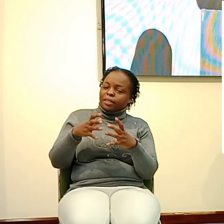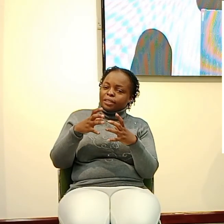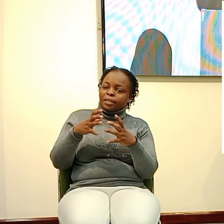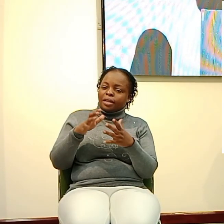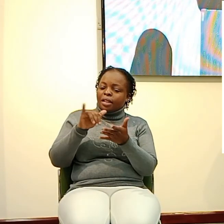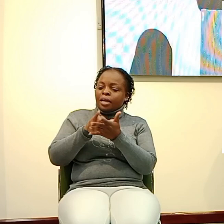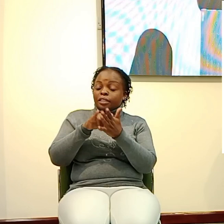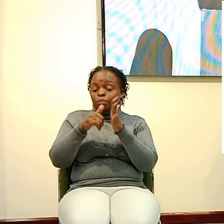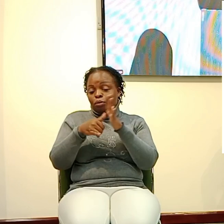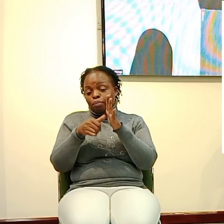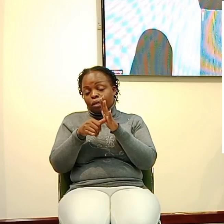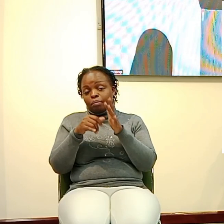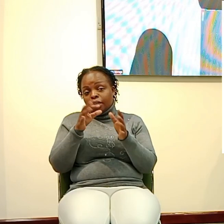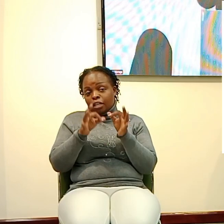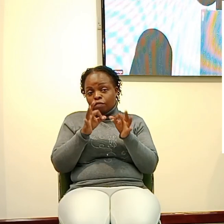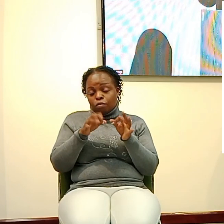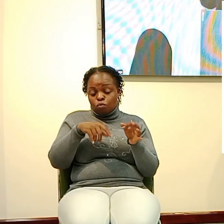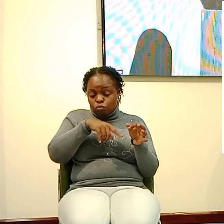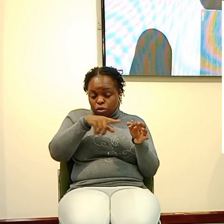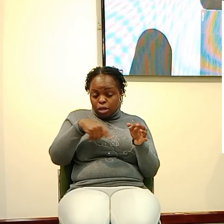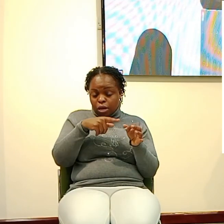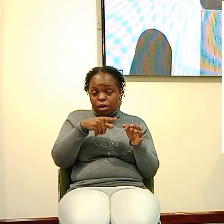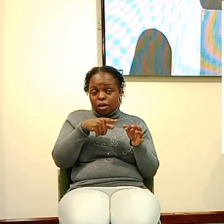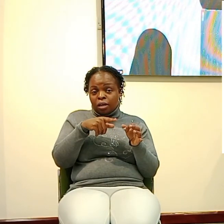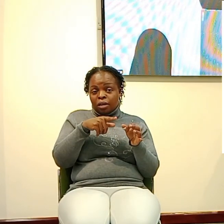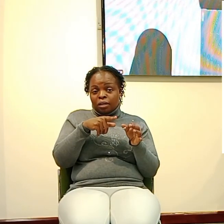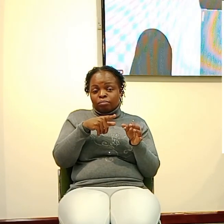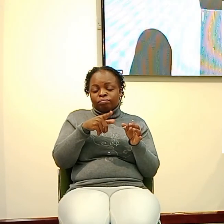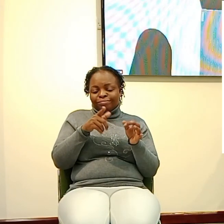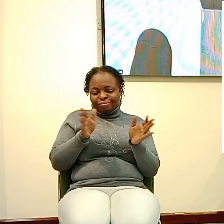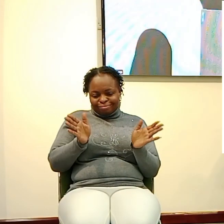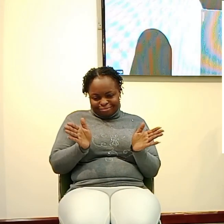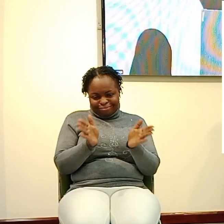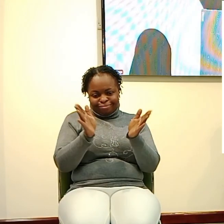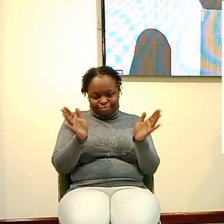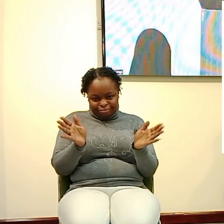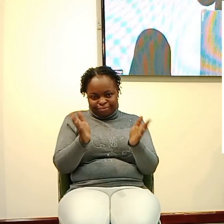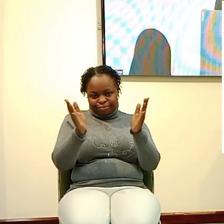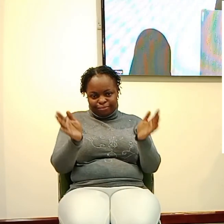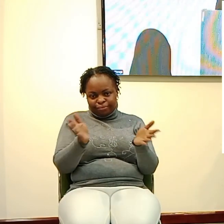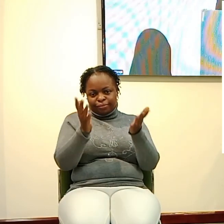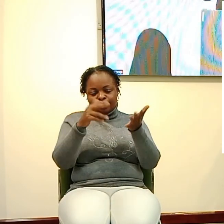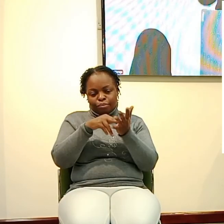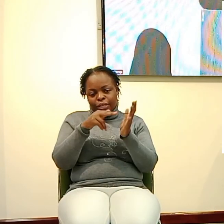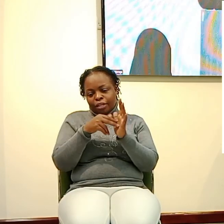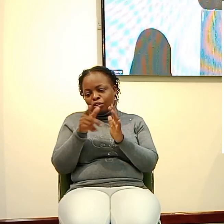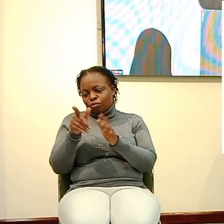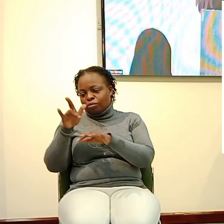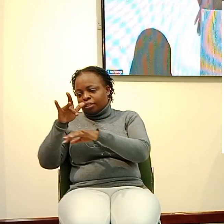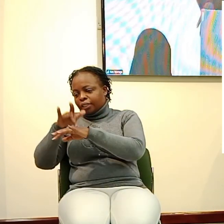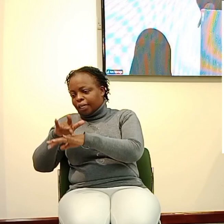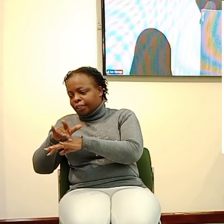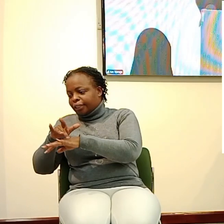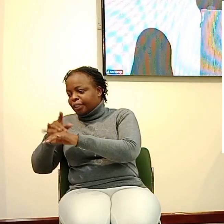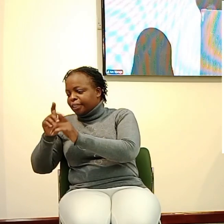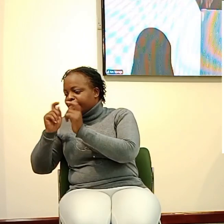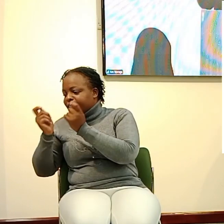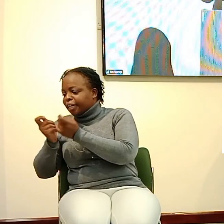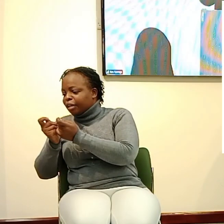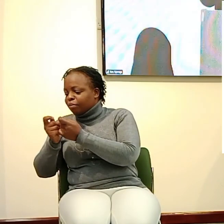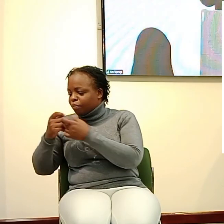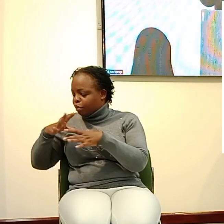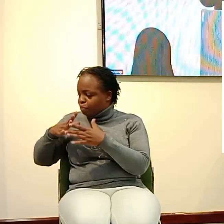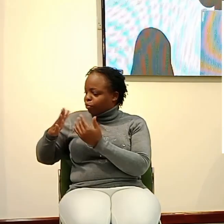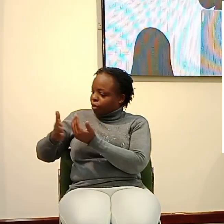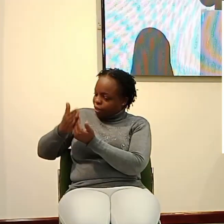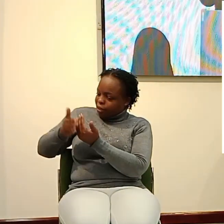as the women's rights movement can be the wind beneath their wings, you know how the tribes operate. You touch our tribesman, we say, hey, Mtuetu. As